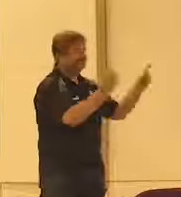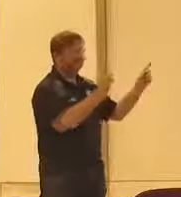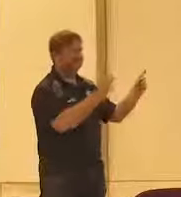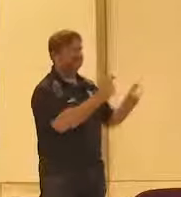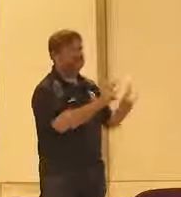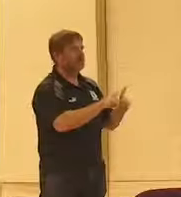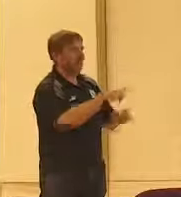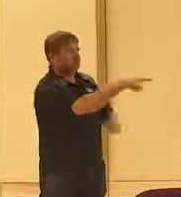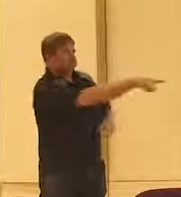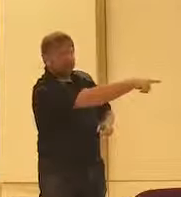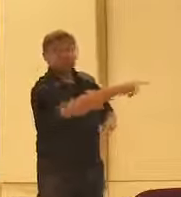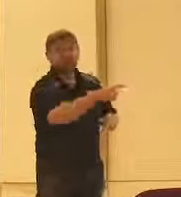at all this